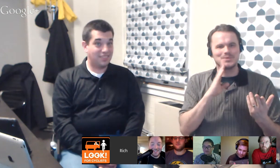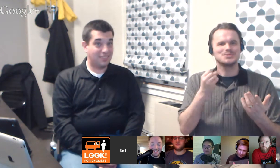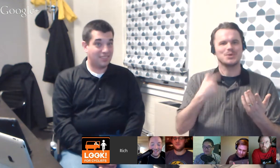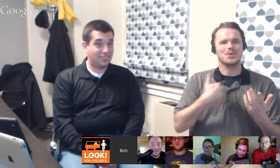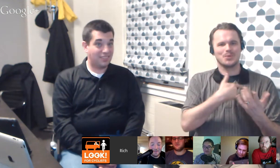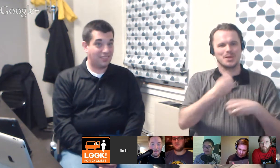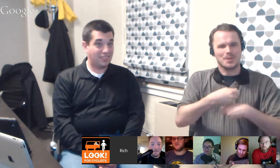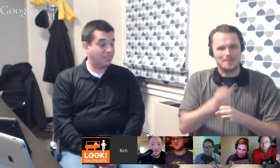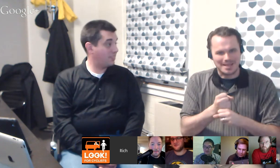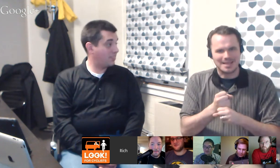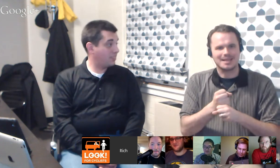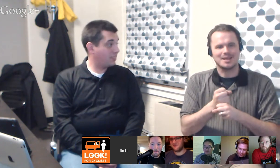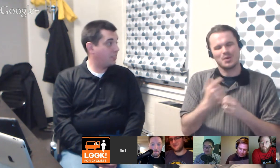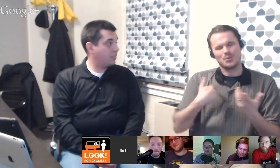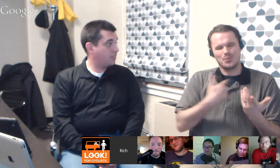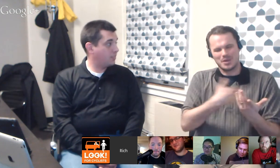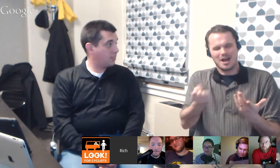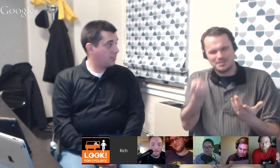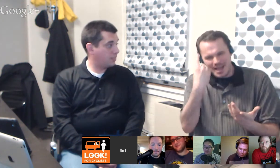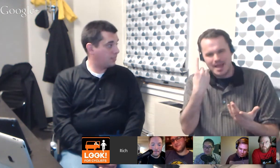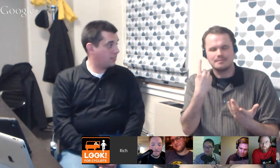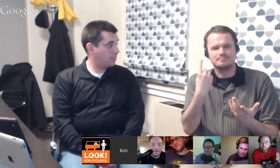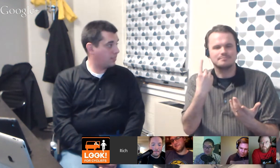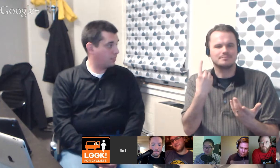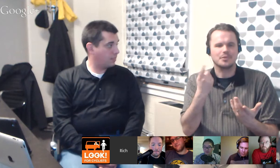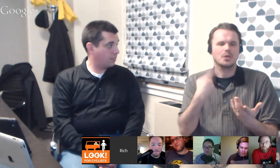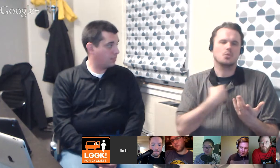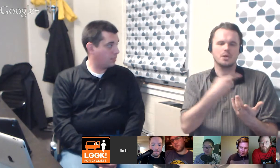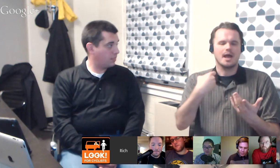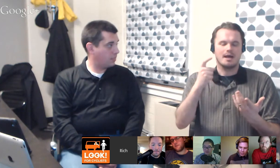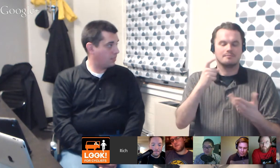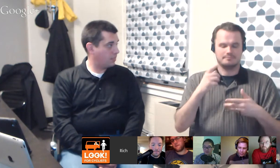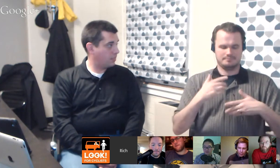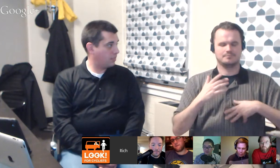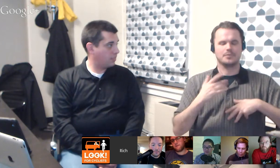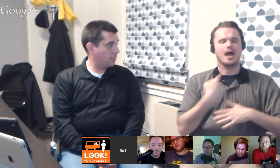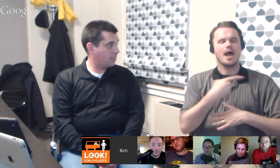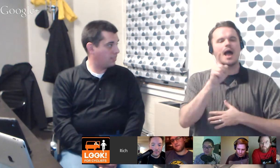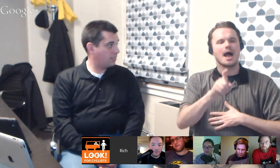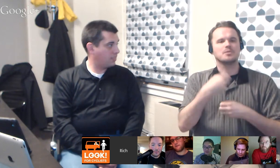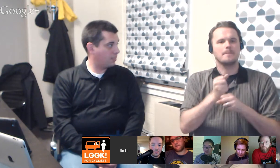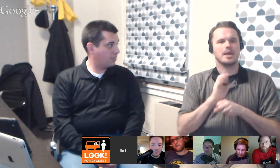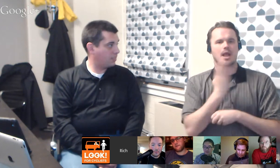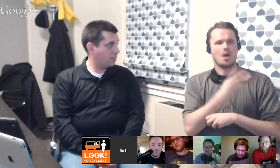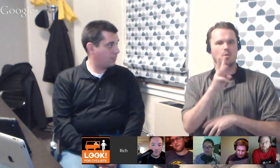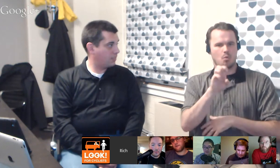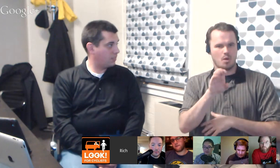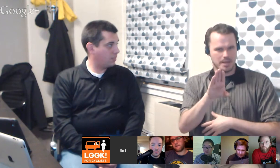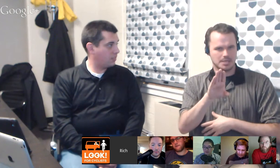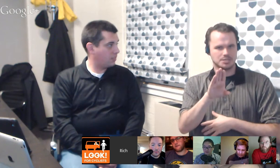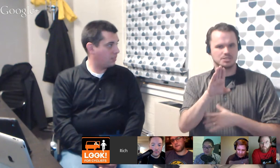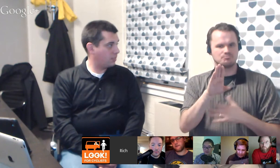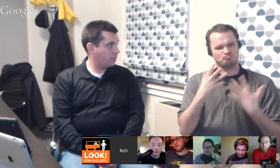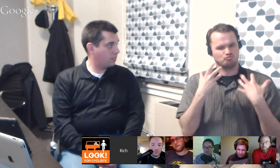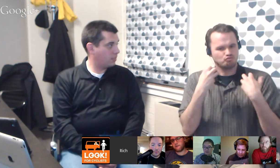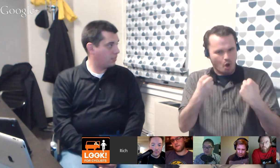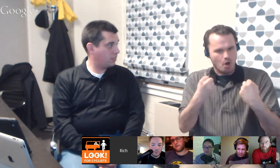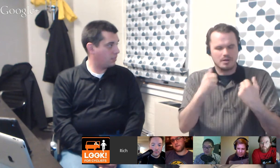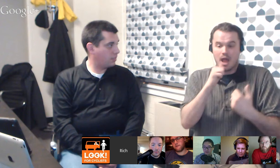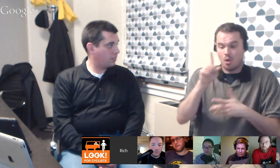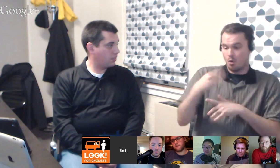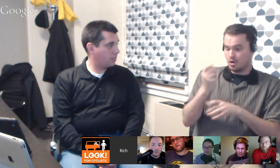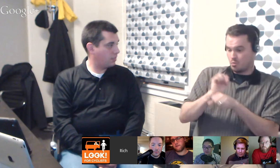in that sense, we already understand we have to make our web pages robust so that they're not only working with, you know, the latest,